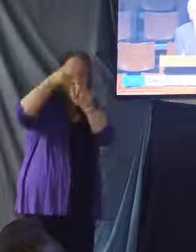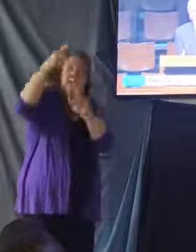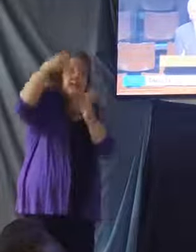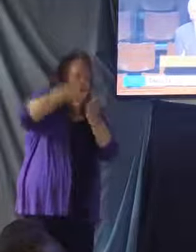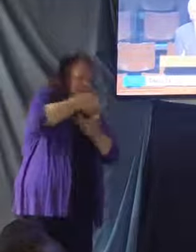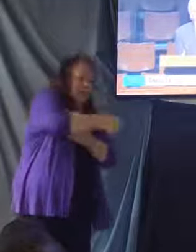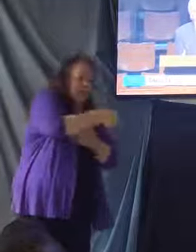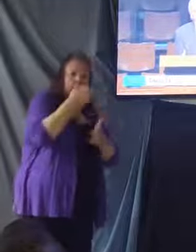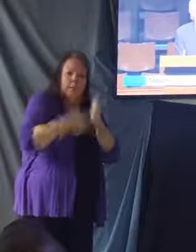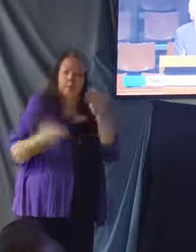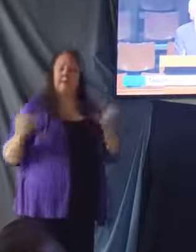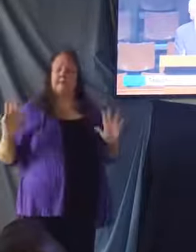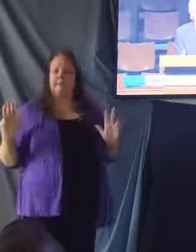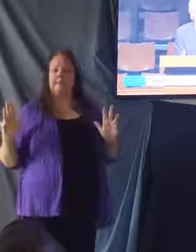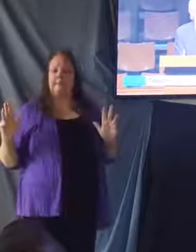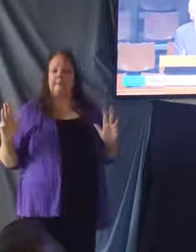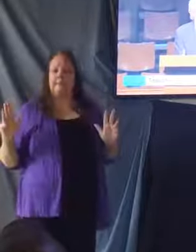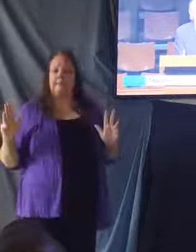price.